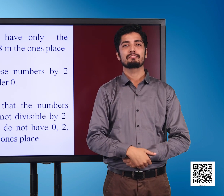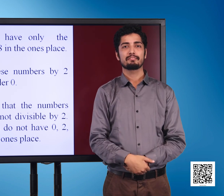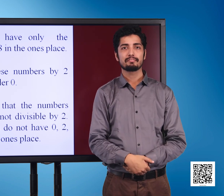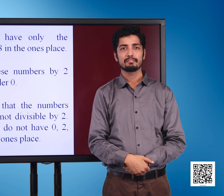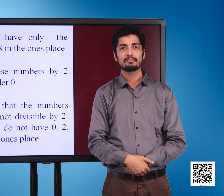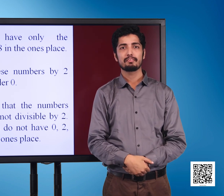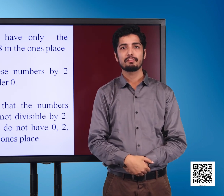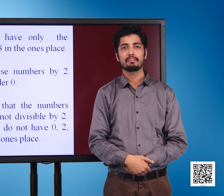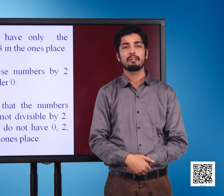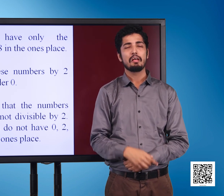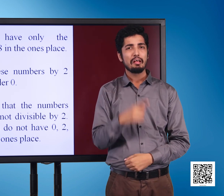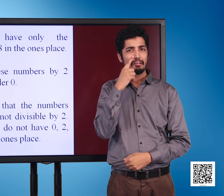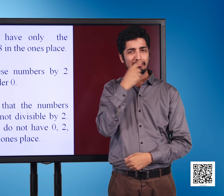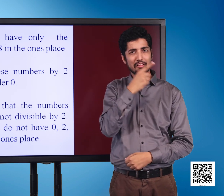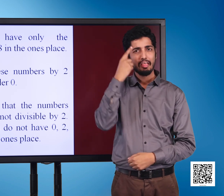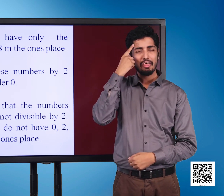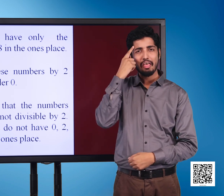She also finds that the numbers